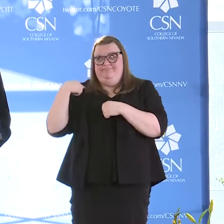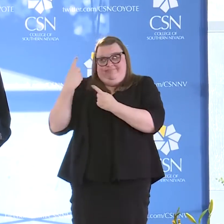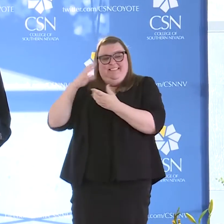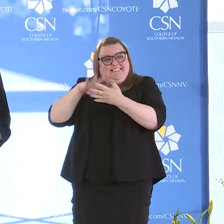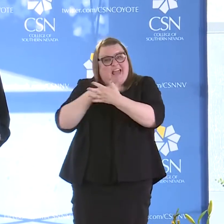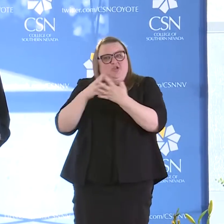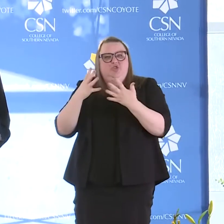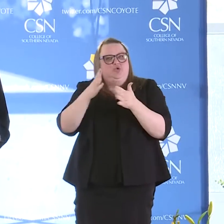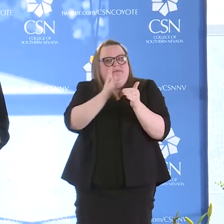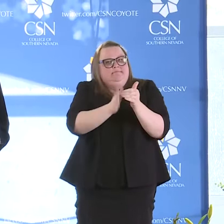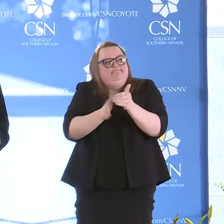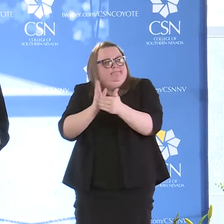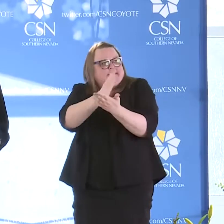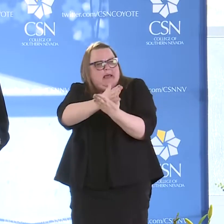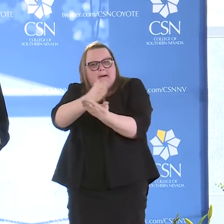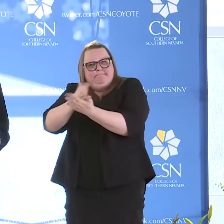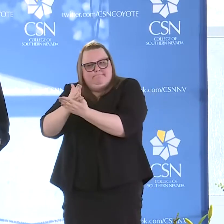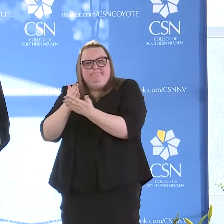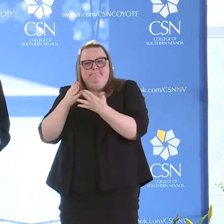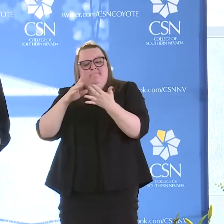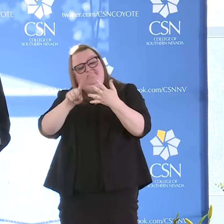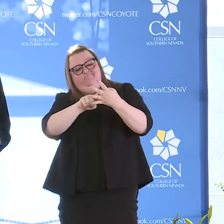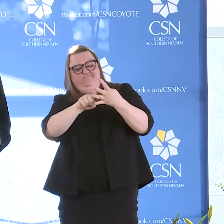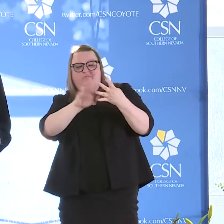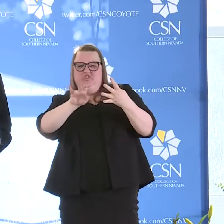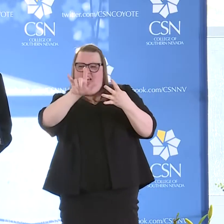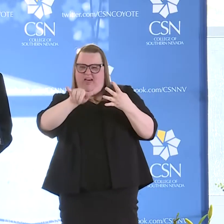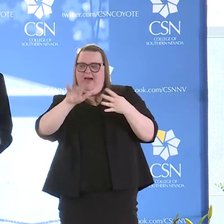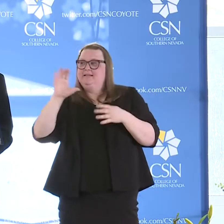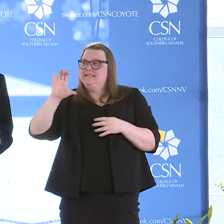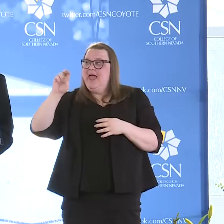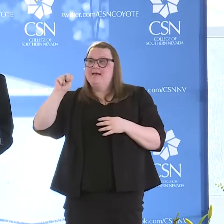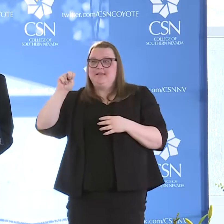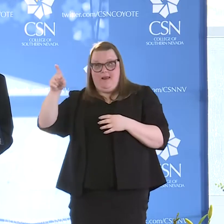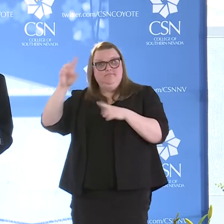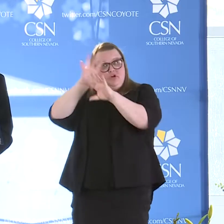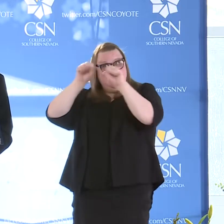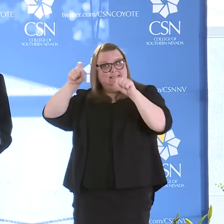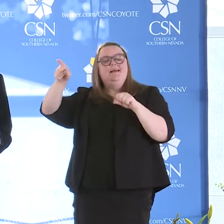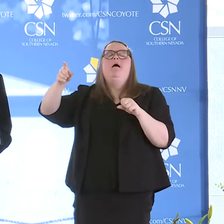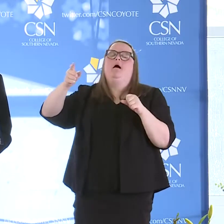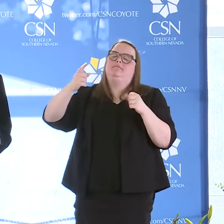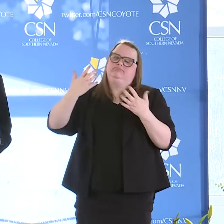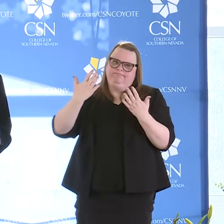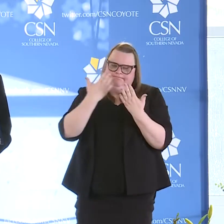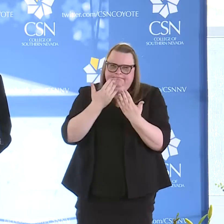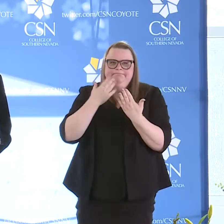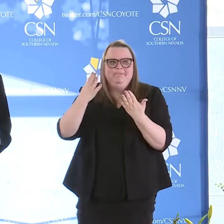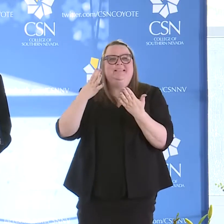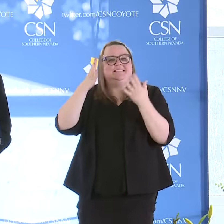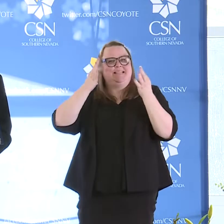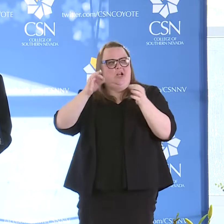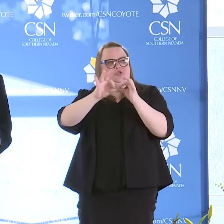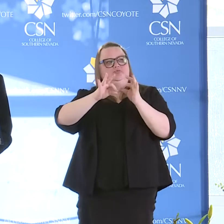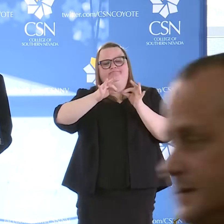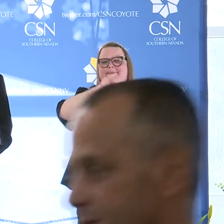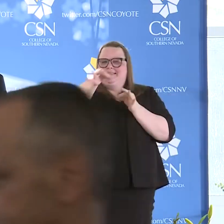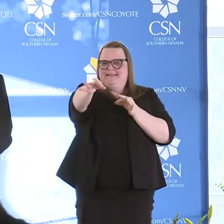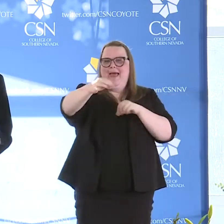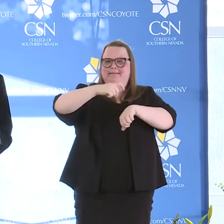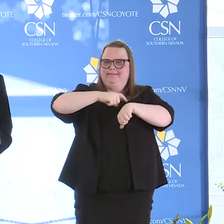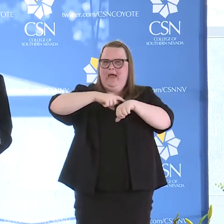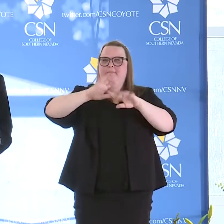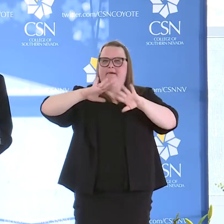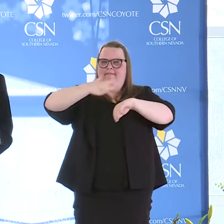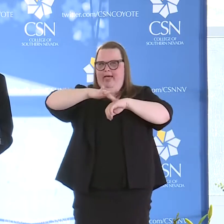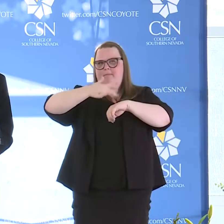mid-July, CSN President Dr. Saragosa has graciously agreed to extend these sites so they can remain open for